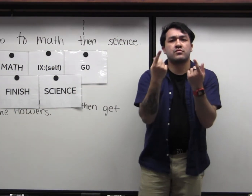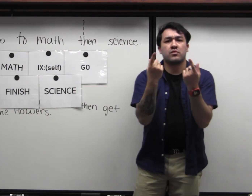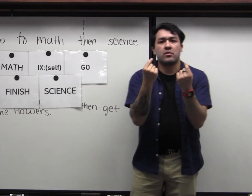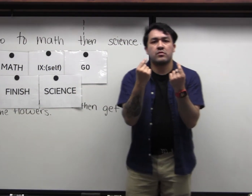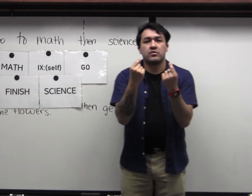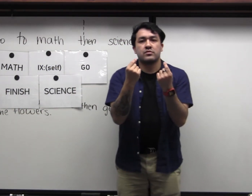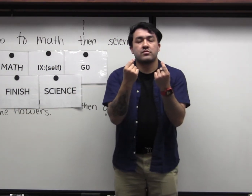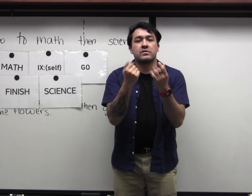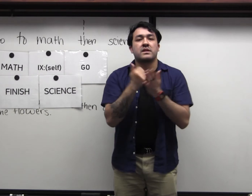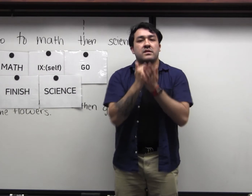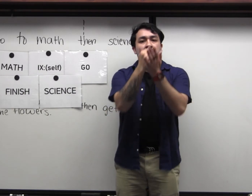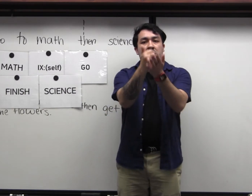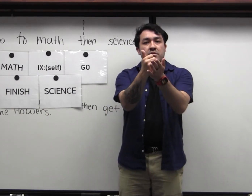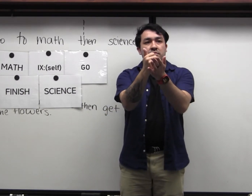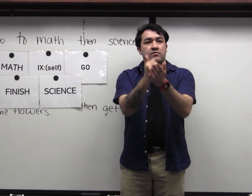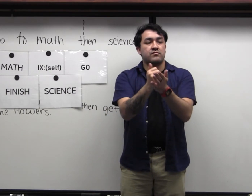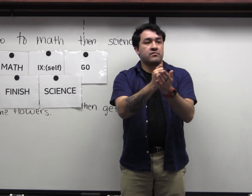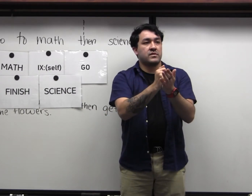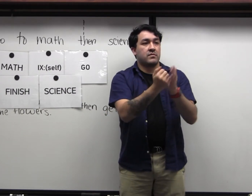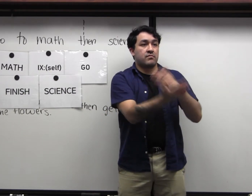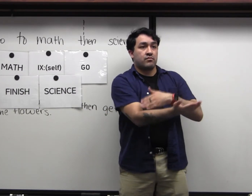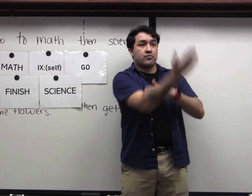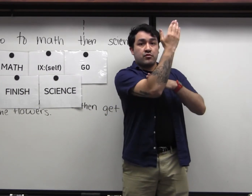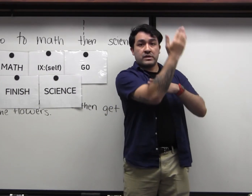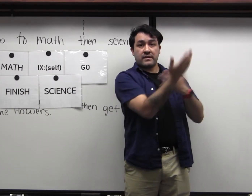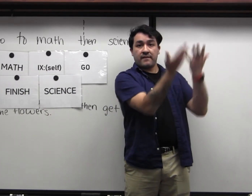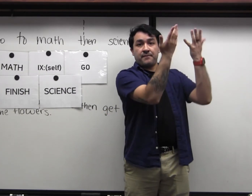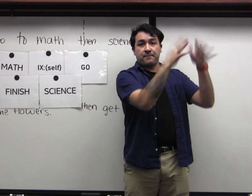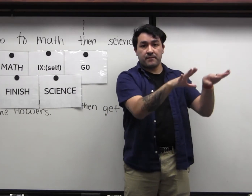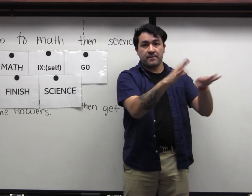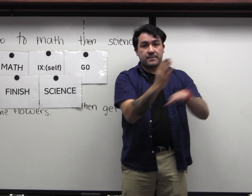a solid like finisher to kind of break it up.